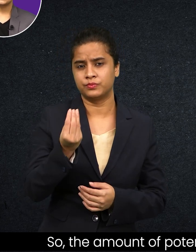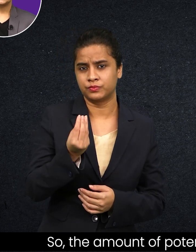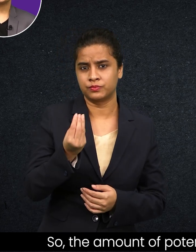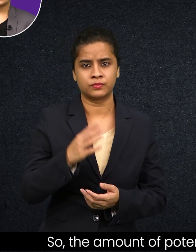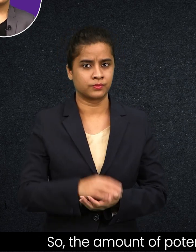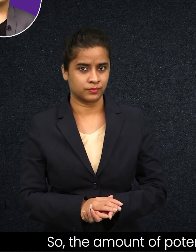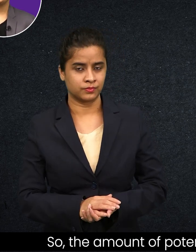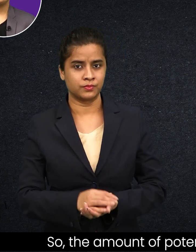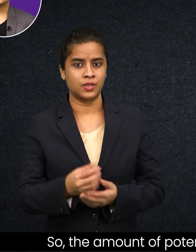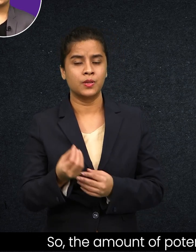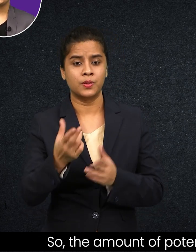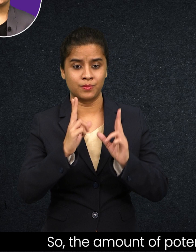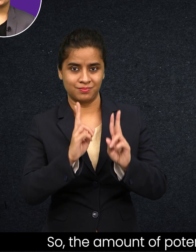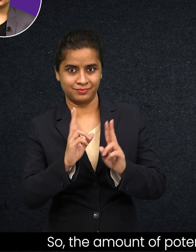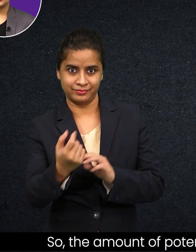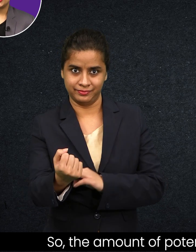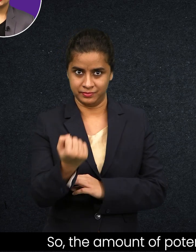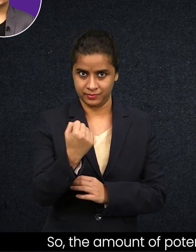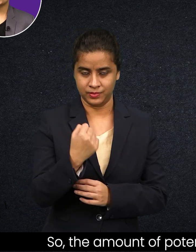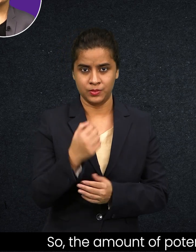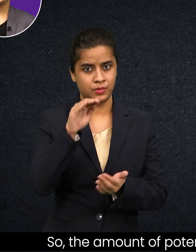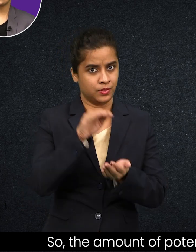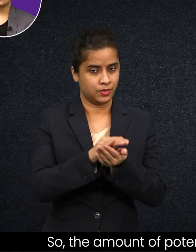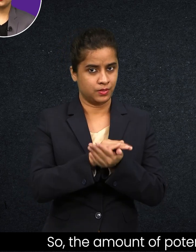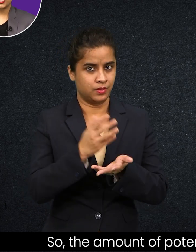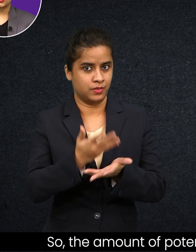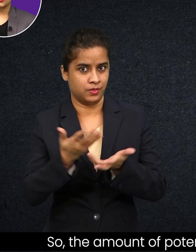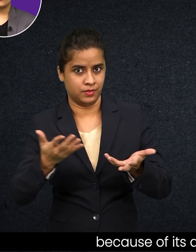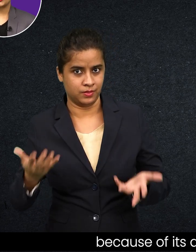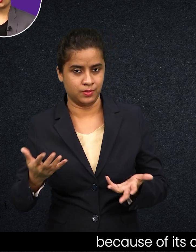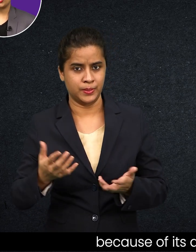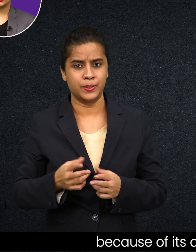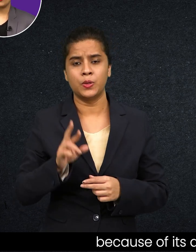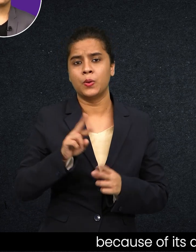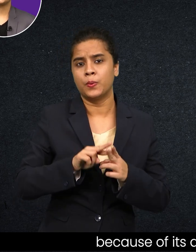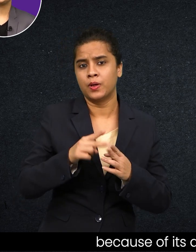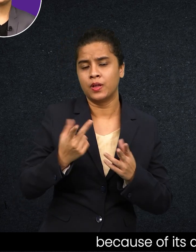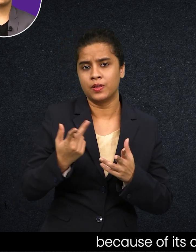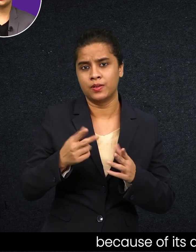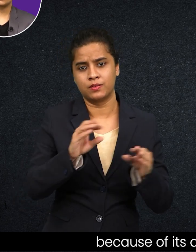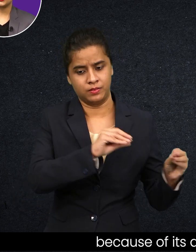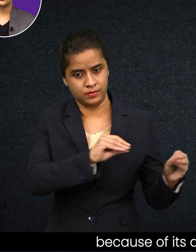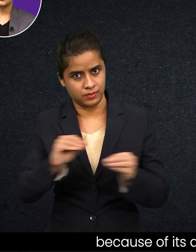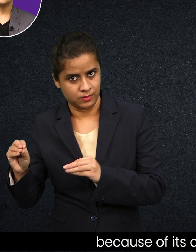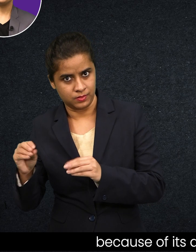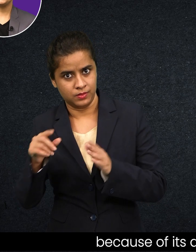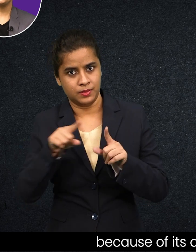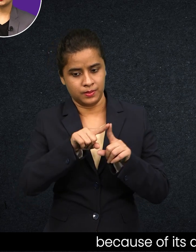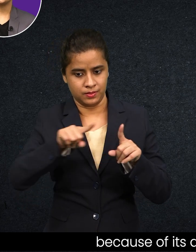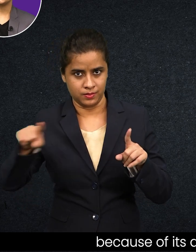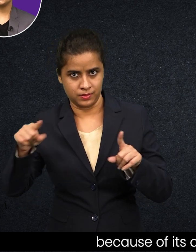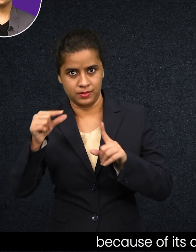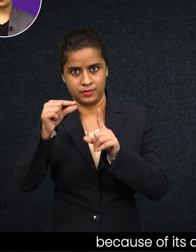So, the amount of potential energy stored in the object because of its displacement